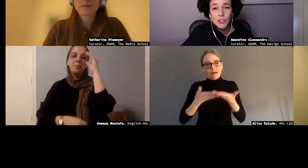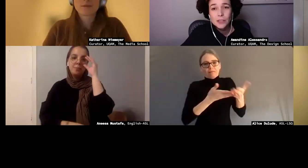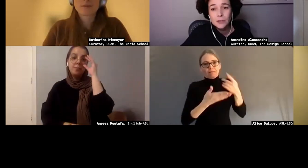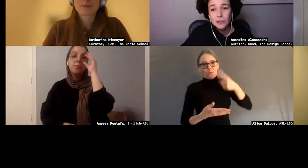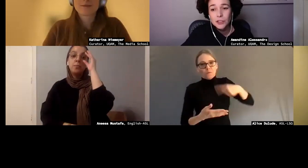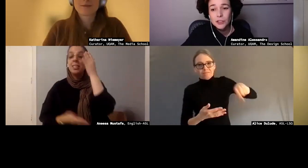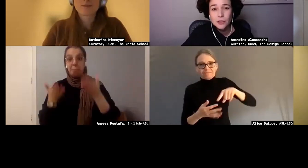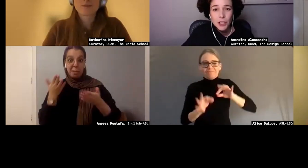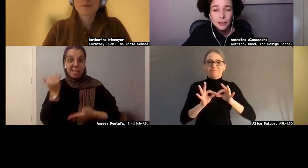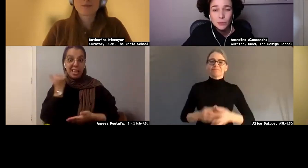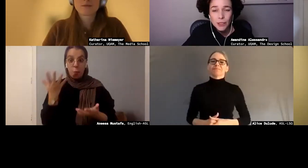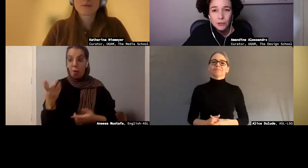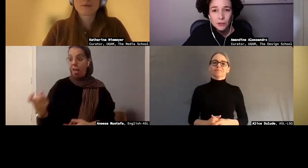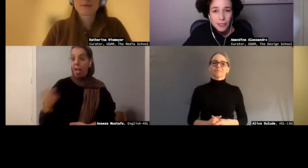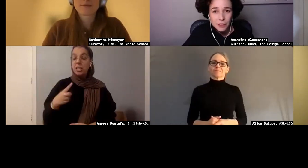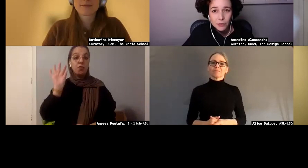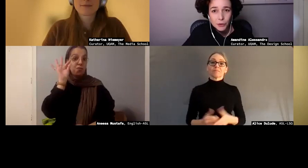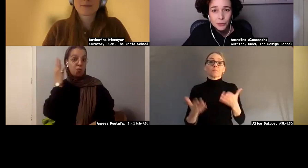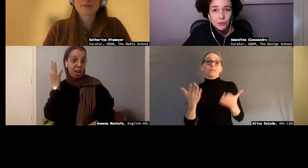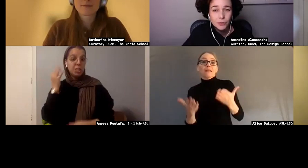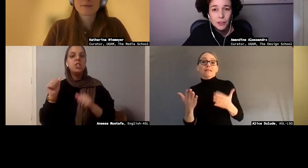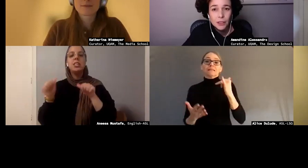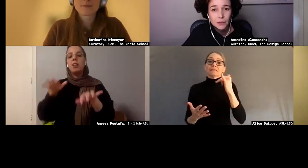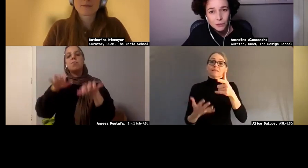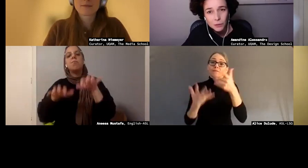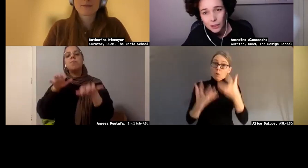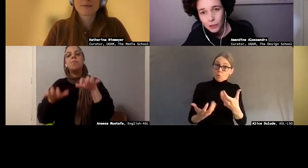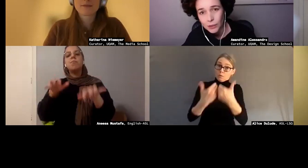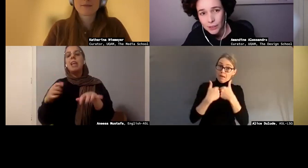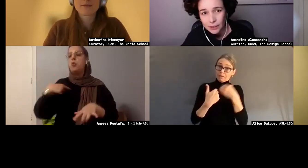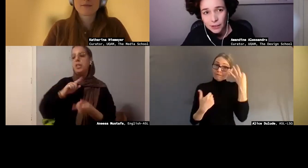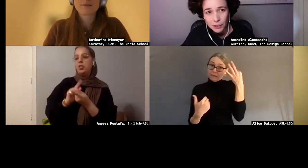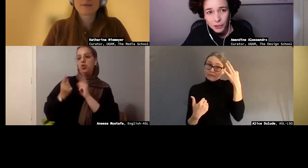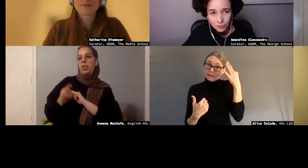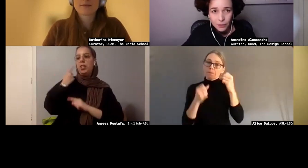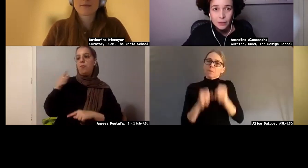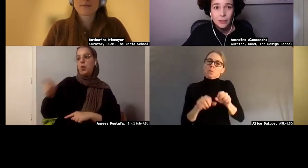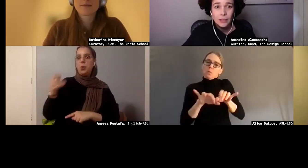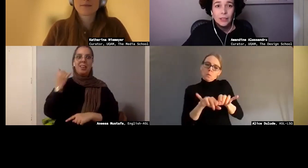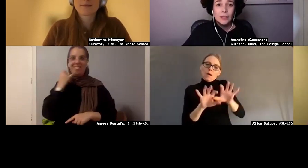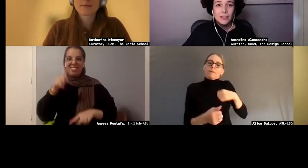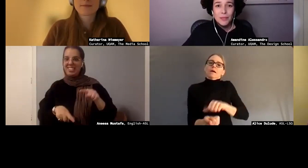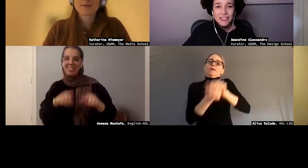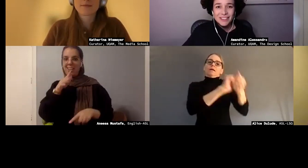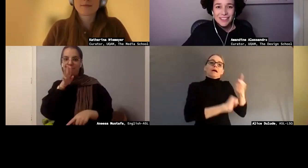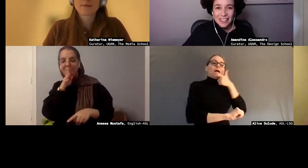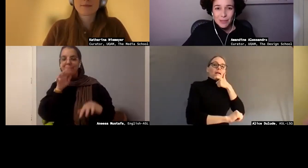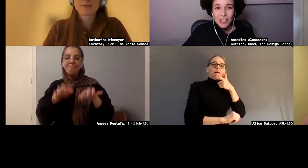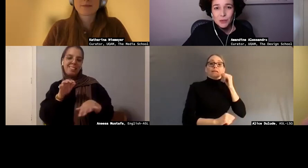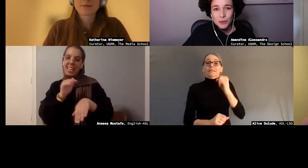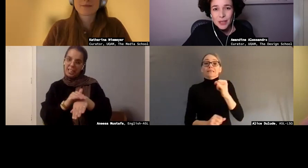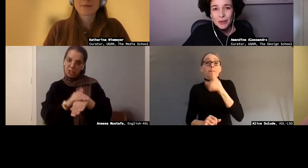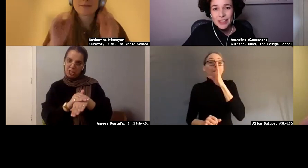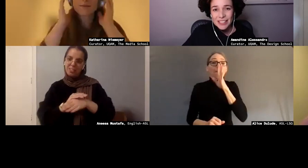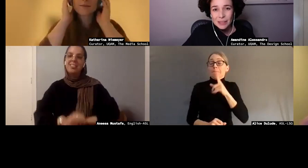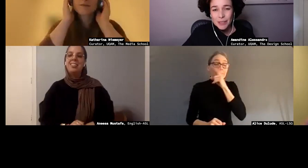your questions in French in the chat and we can translate it for you if you feel uncomfortable to ask it in English. So please let me